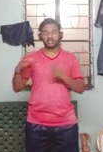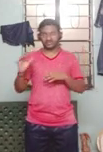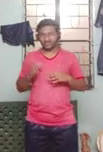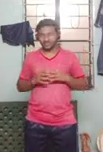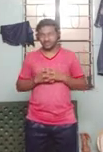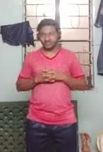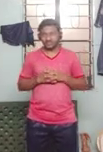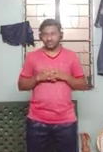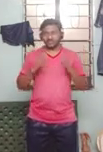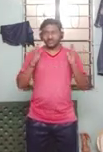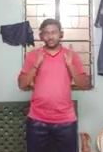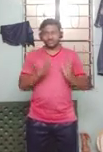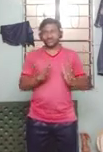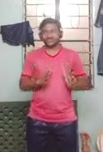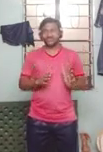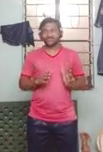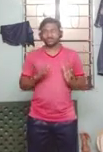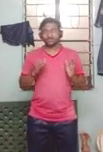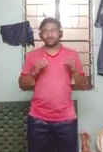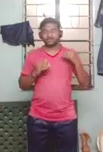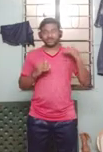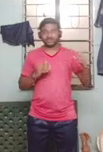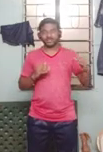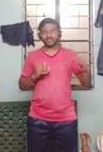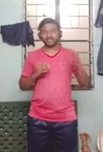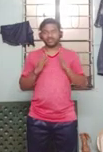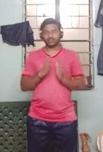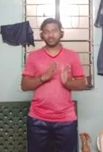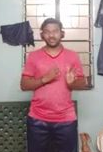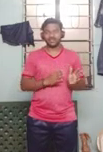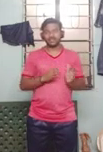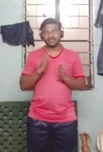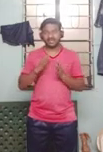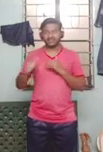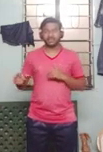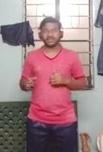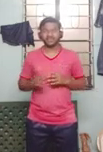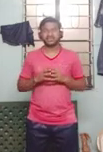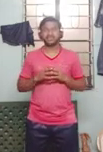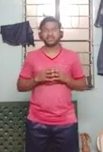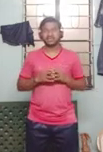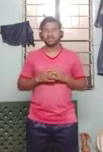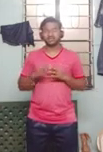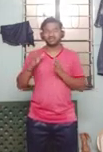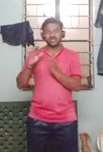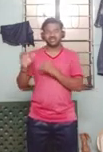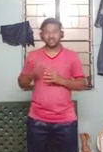method. So this is first part is over here. Second part is that